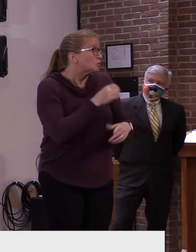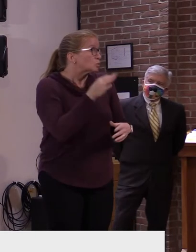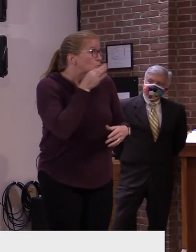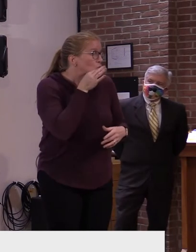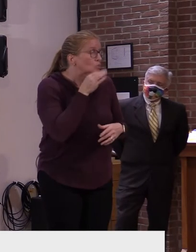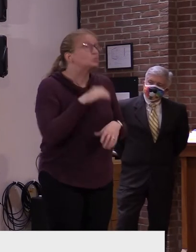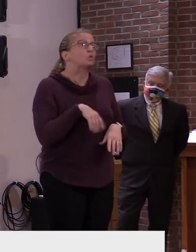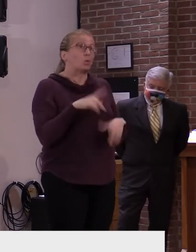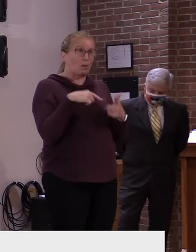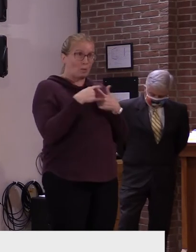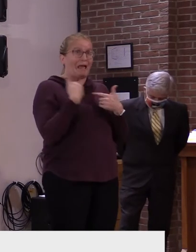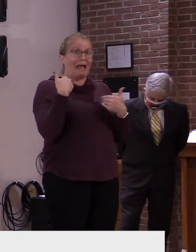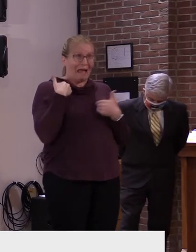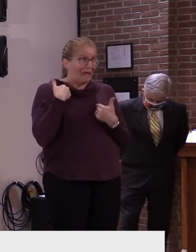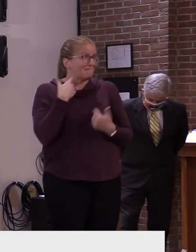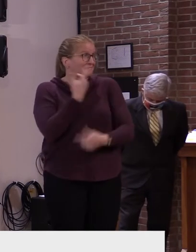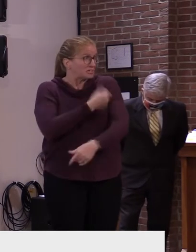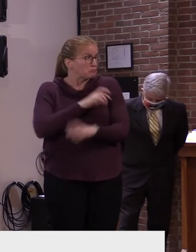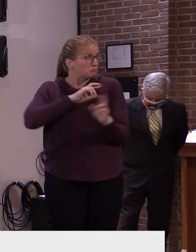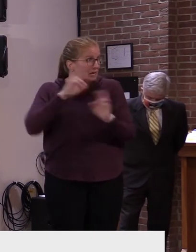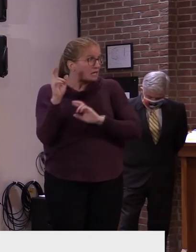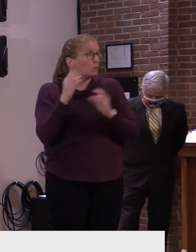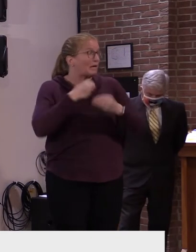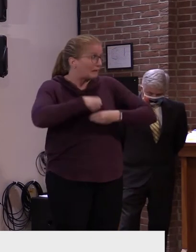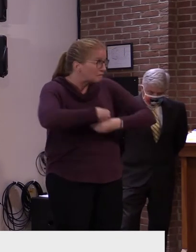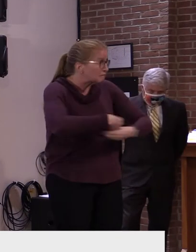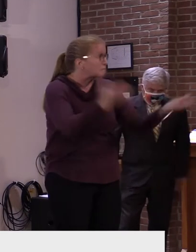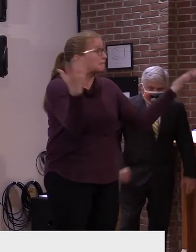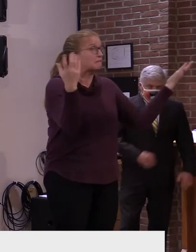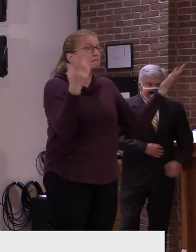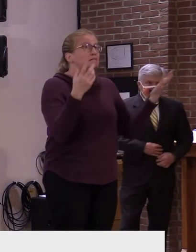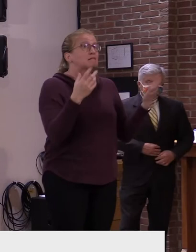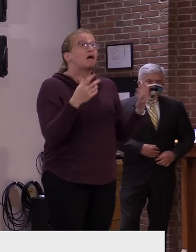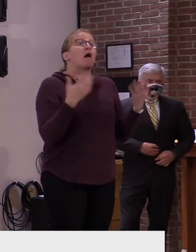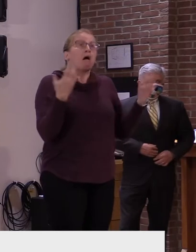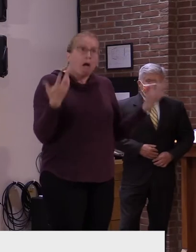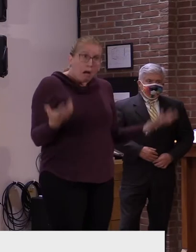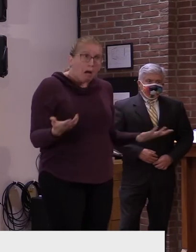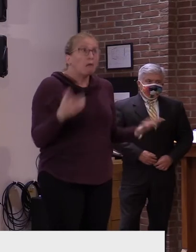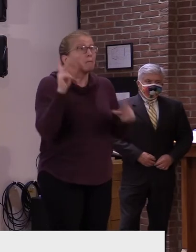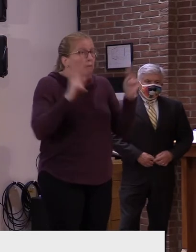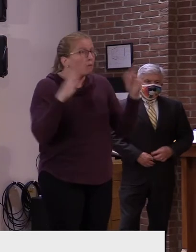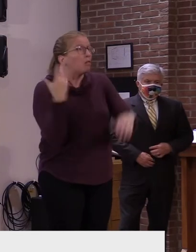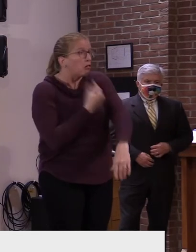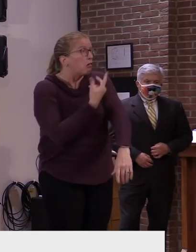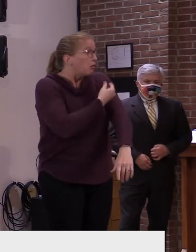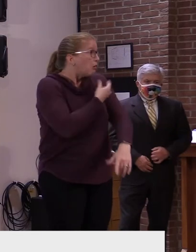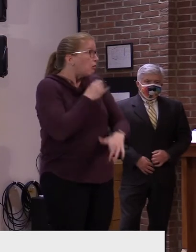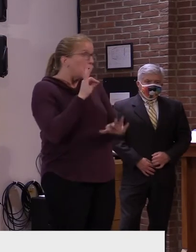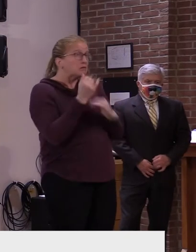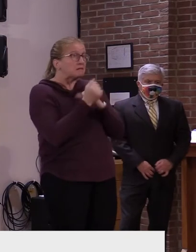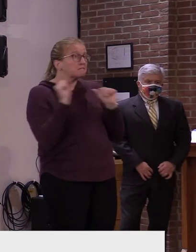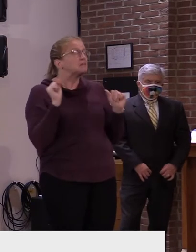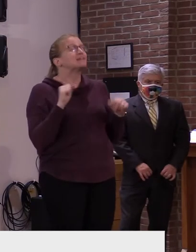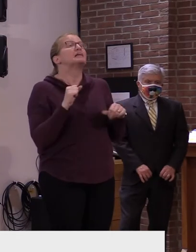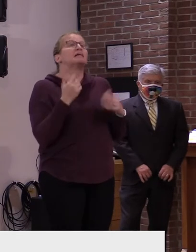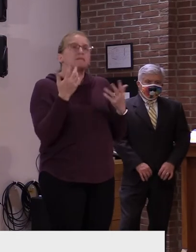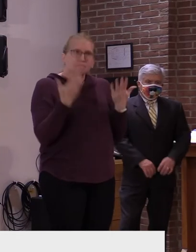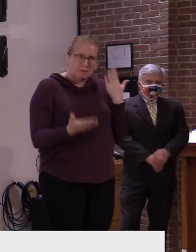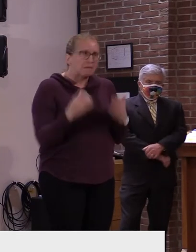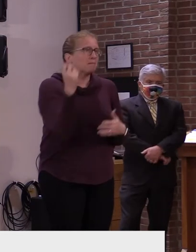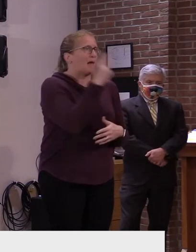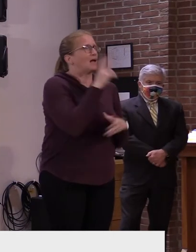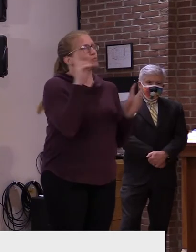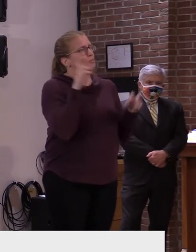vaccine widely dispersed then we can get back to some sort of normal but in the meantime we need to take